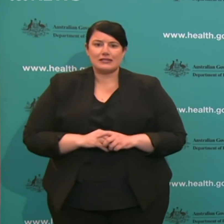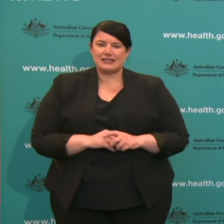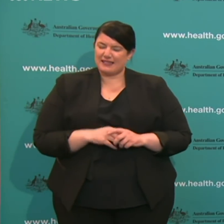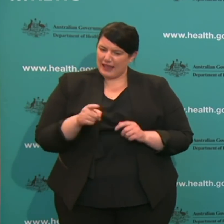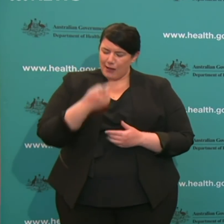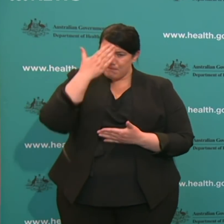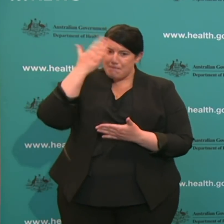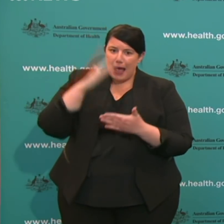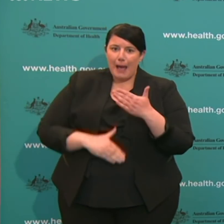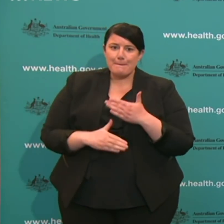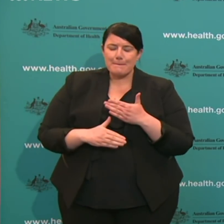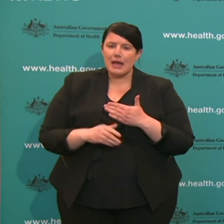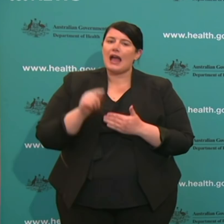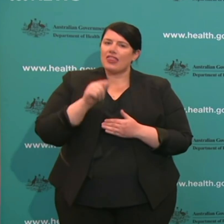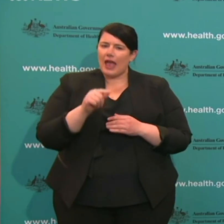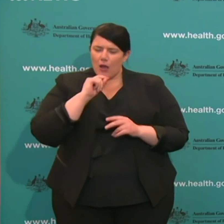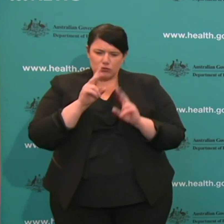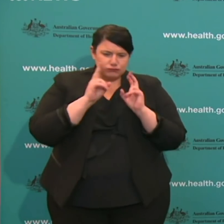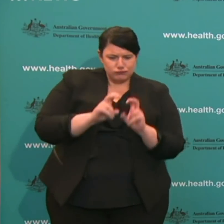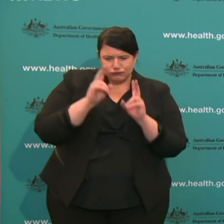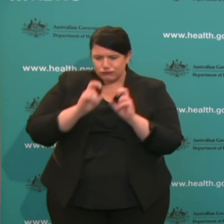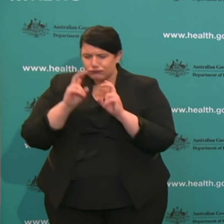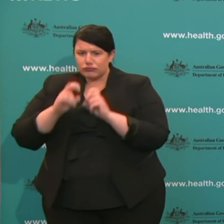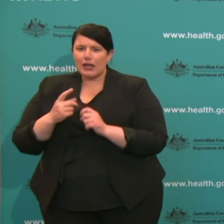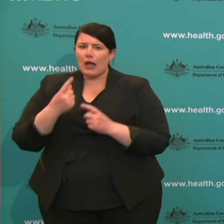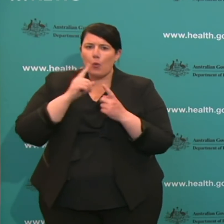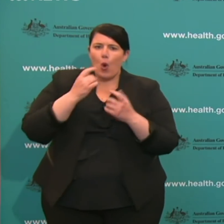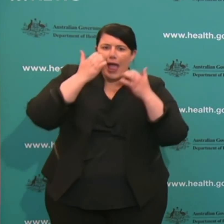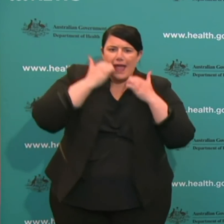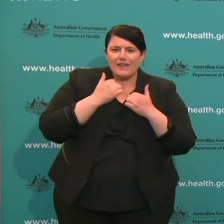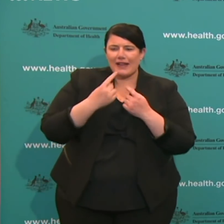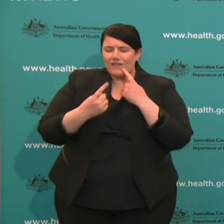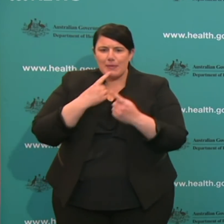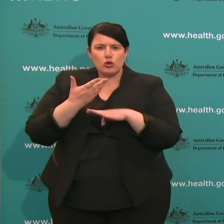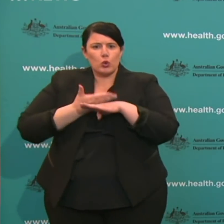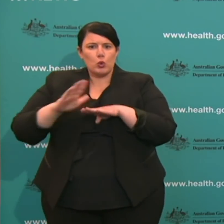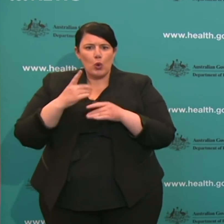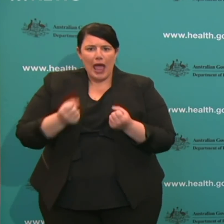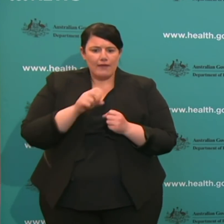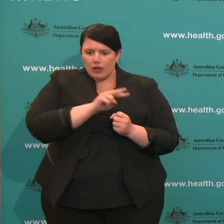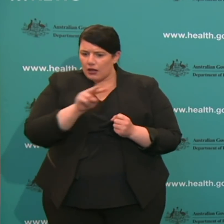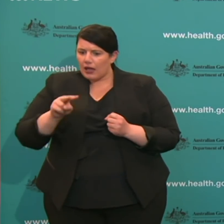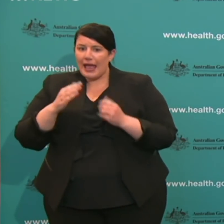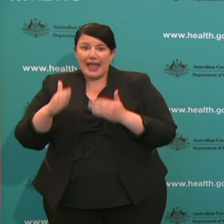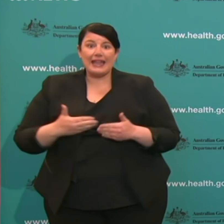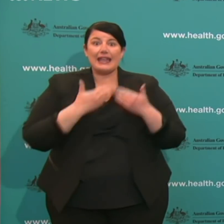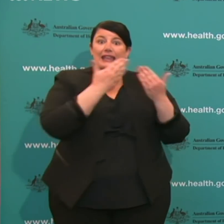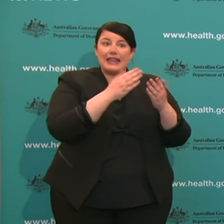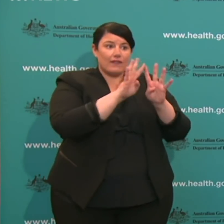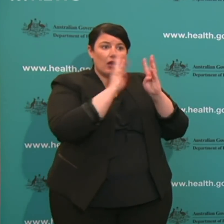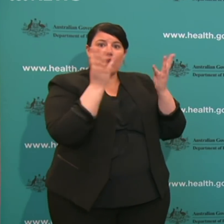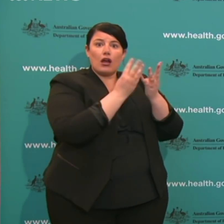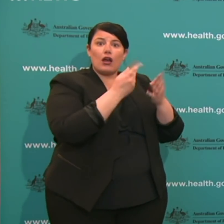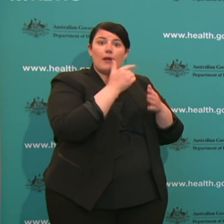area. They constantly review the evidence and provide updates to the Australian Health Protection Principal